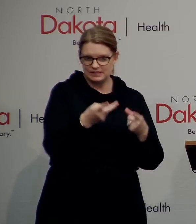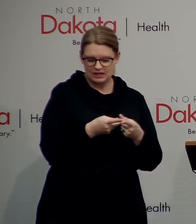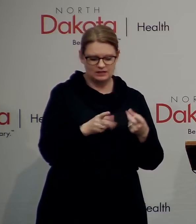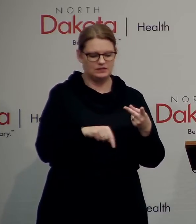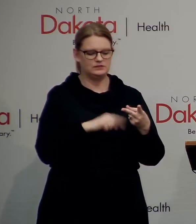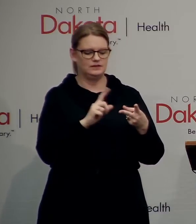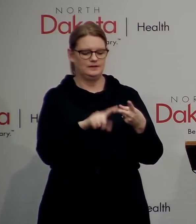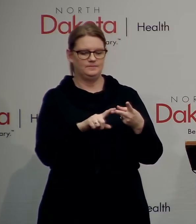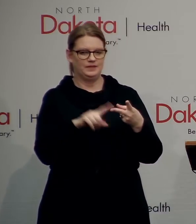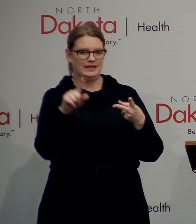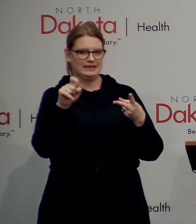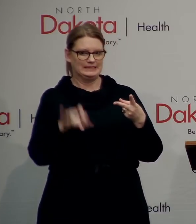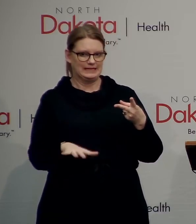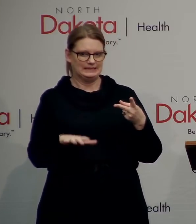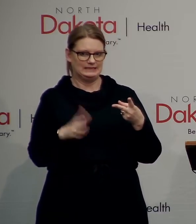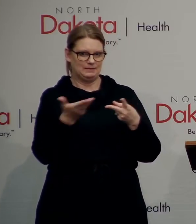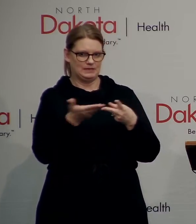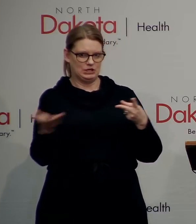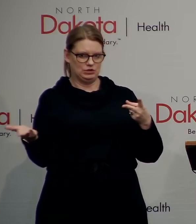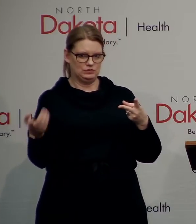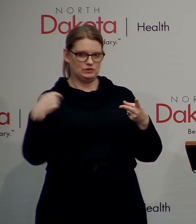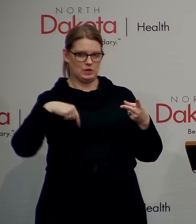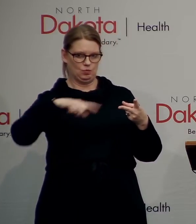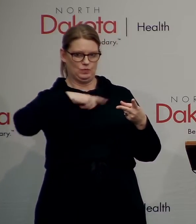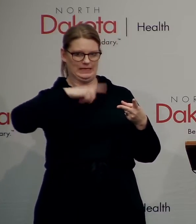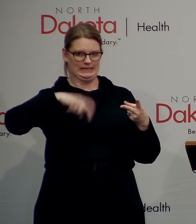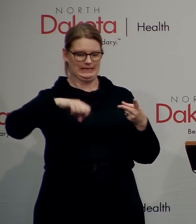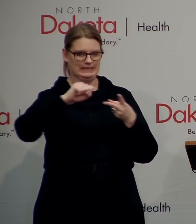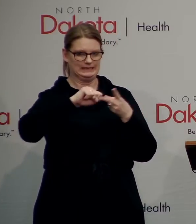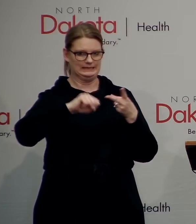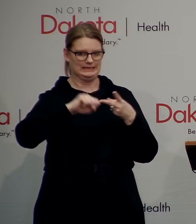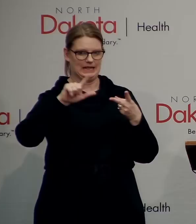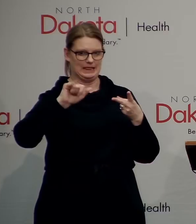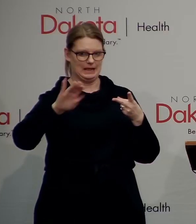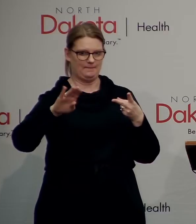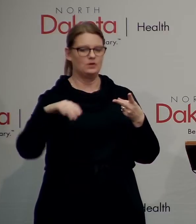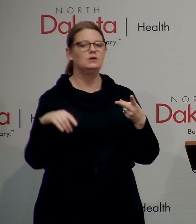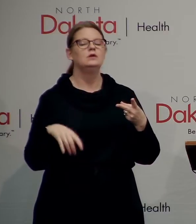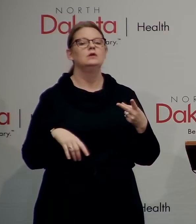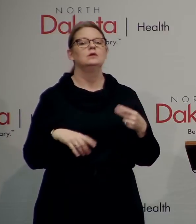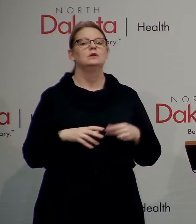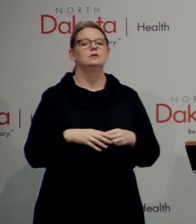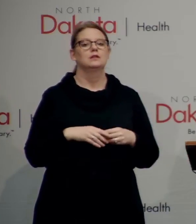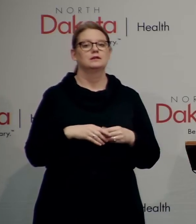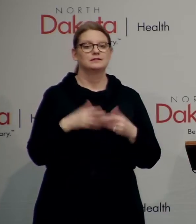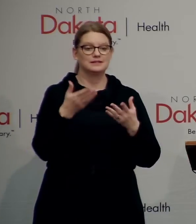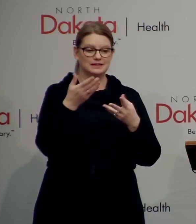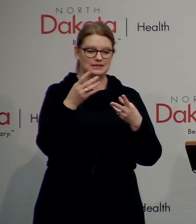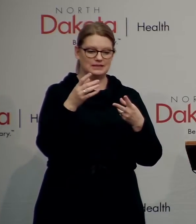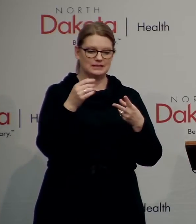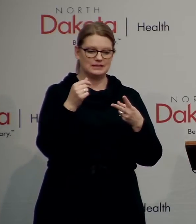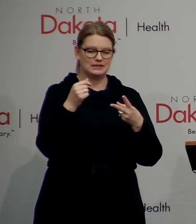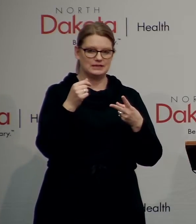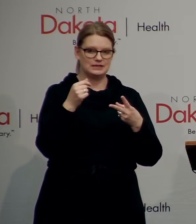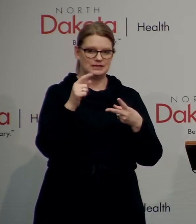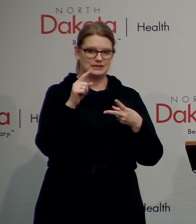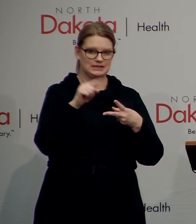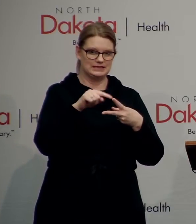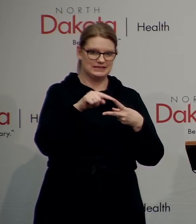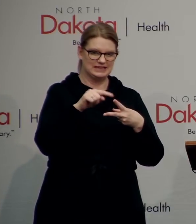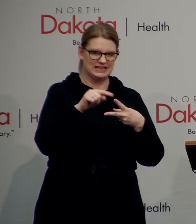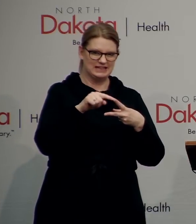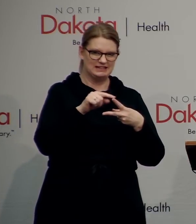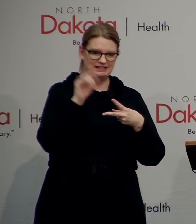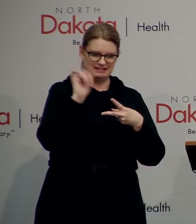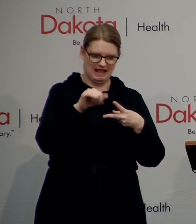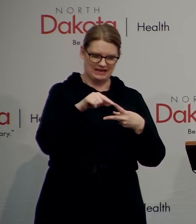well as the testing materials that we need at the state lab. The shortage of supplies for testing that